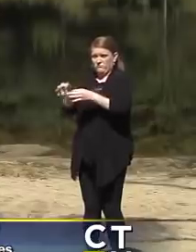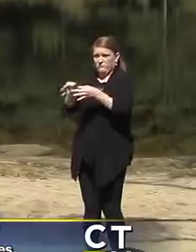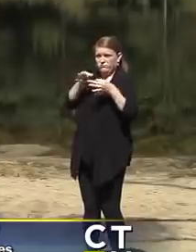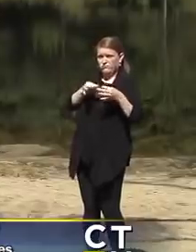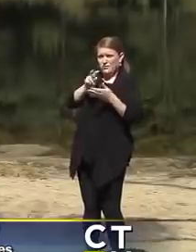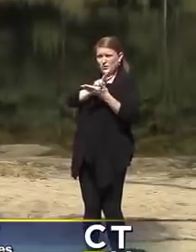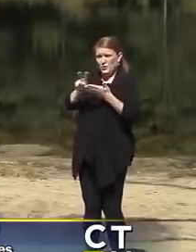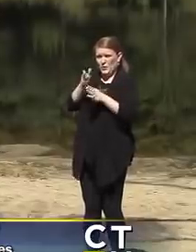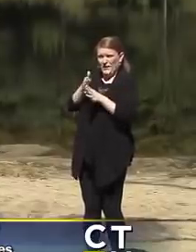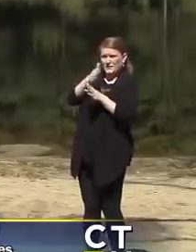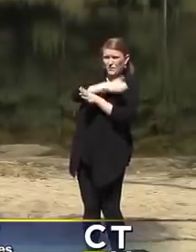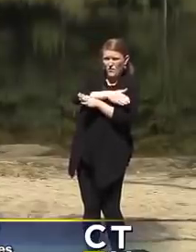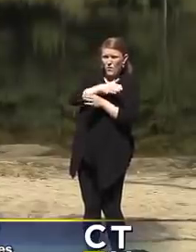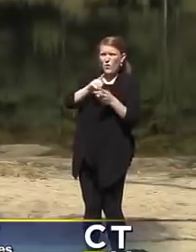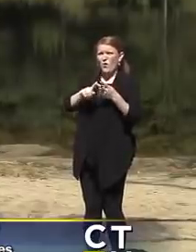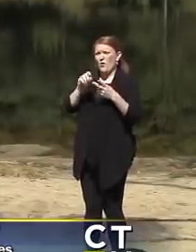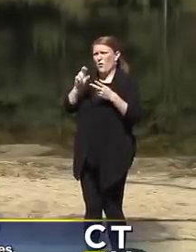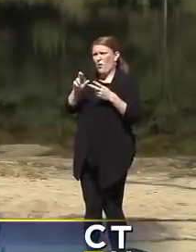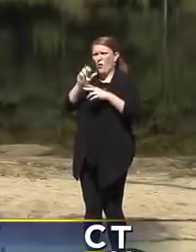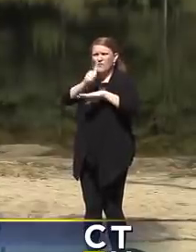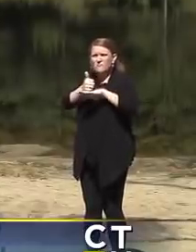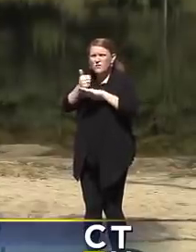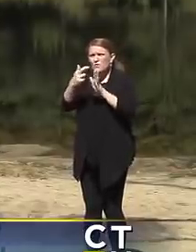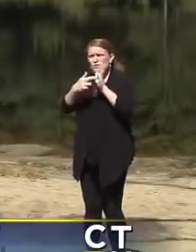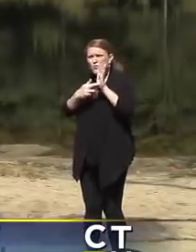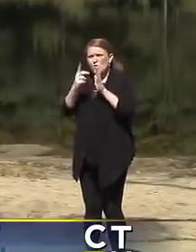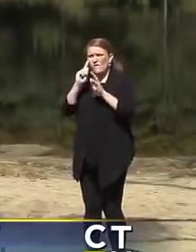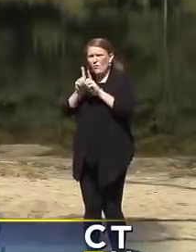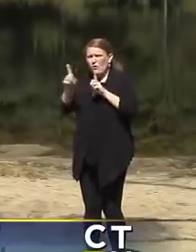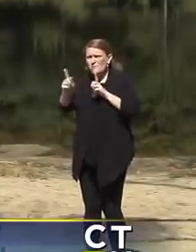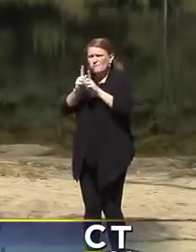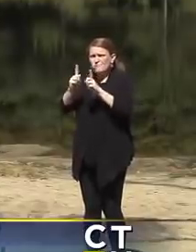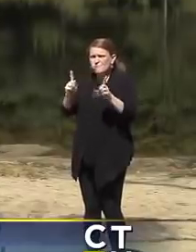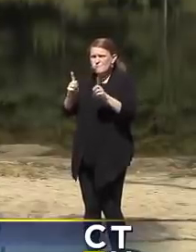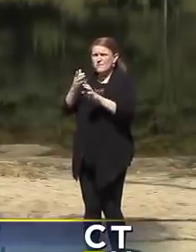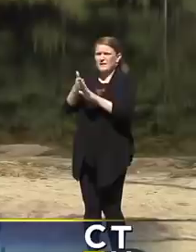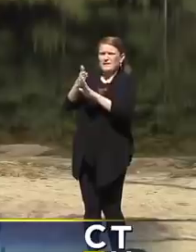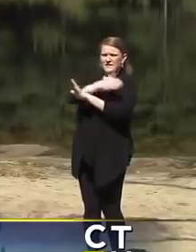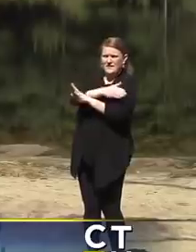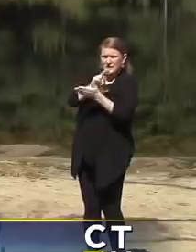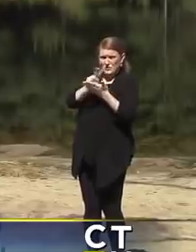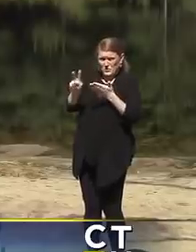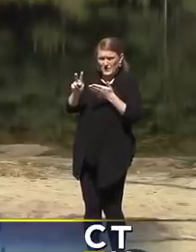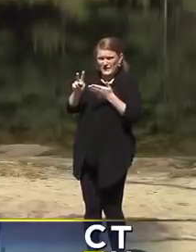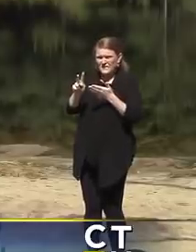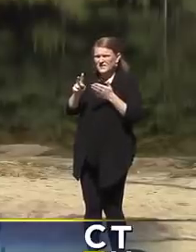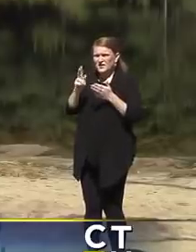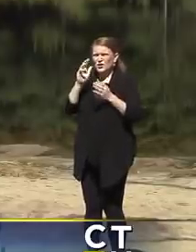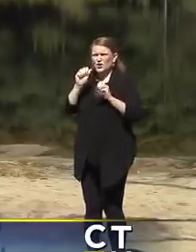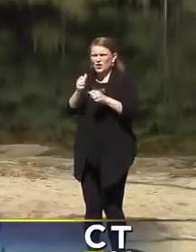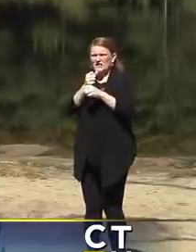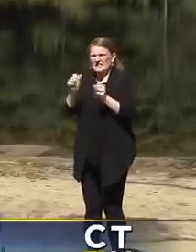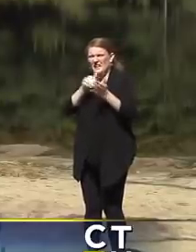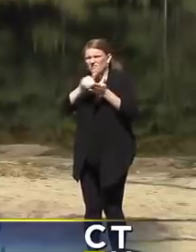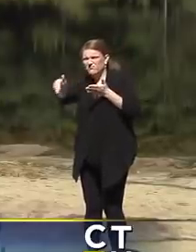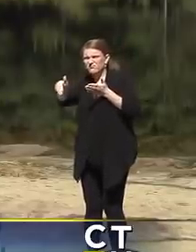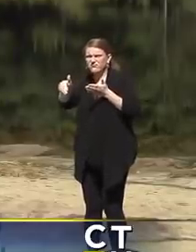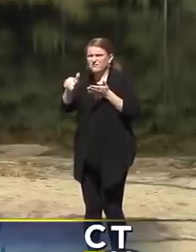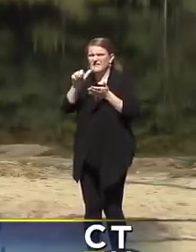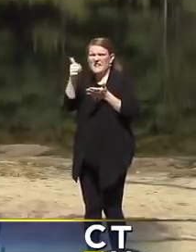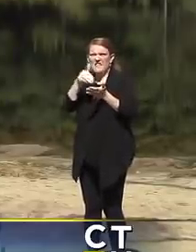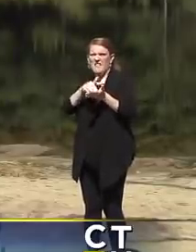social distancing, the protocols 2 weeks earlier, tens of thousands of lives would have been saved. This report